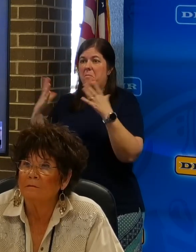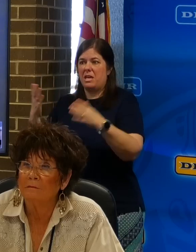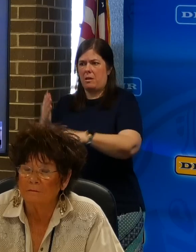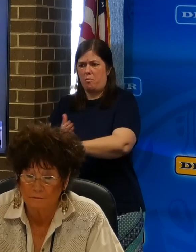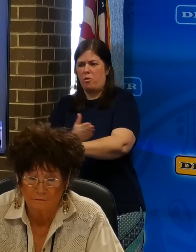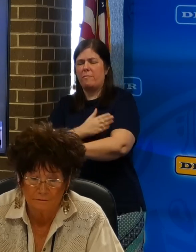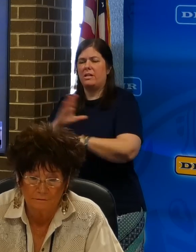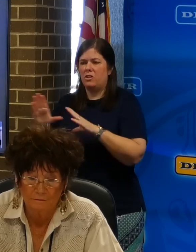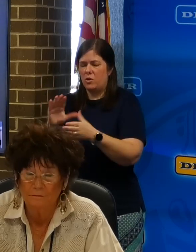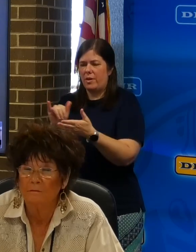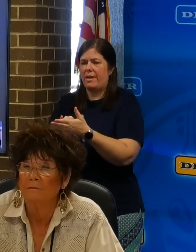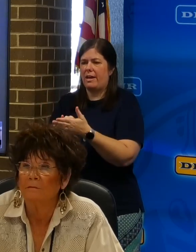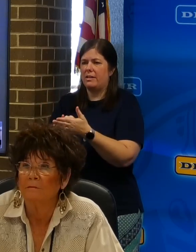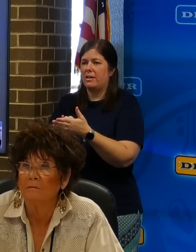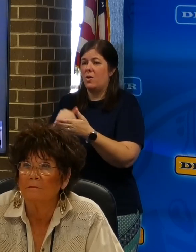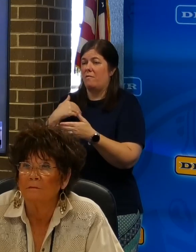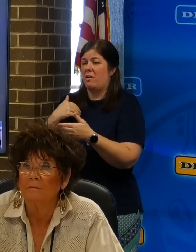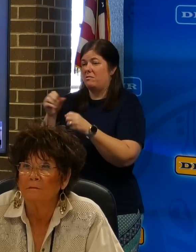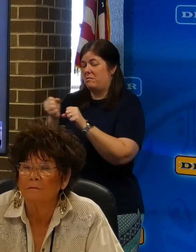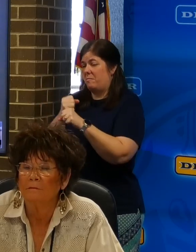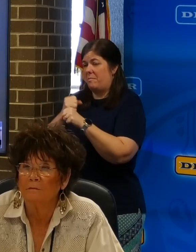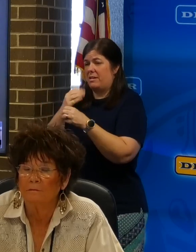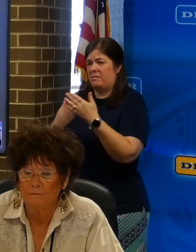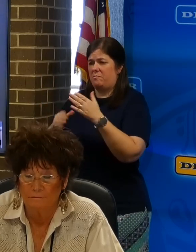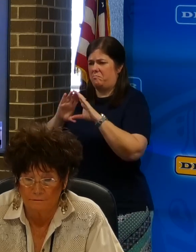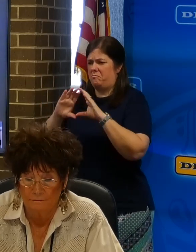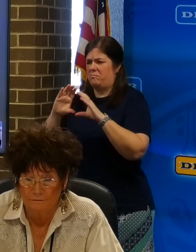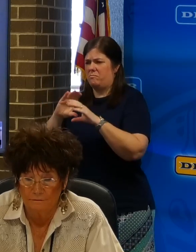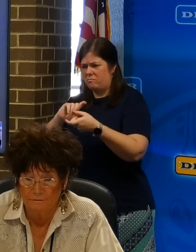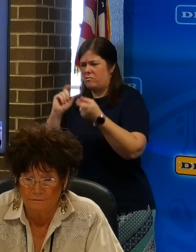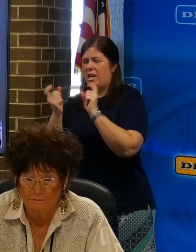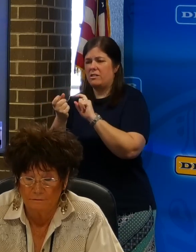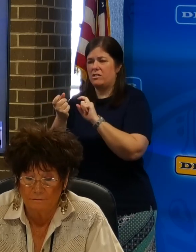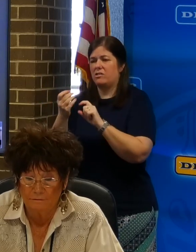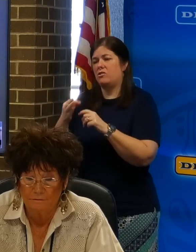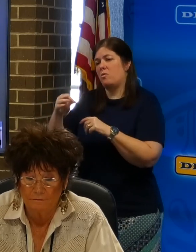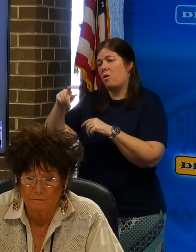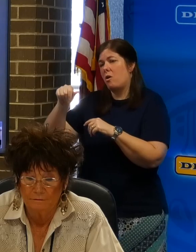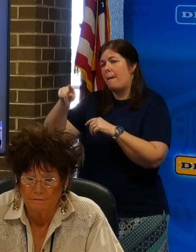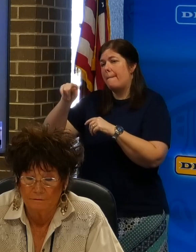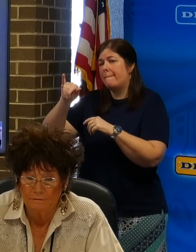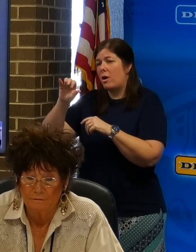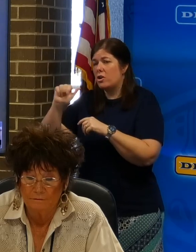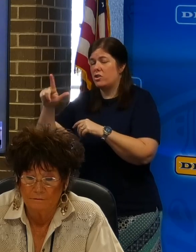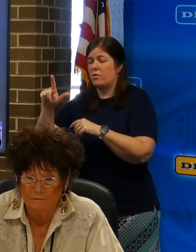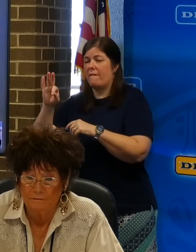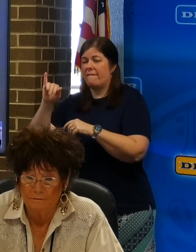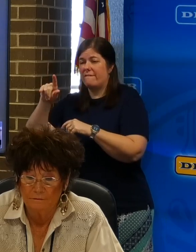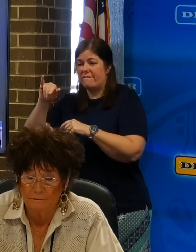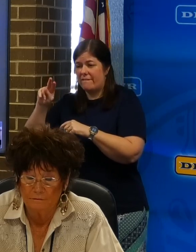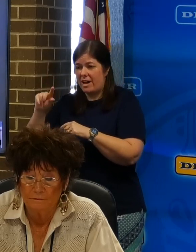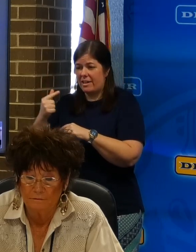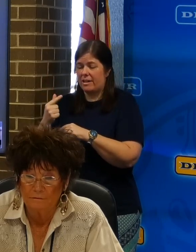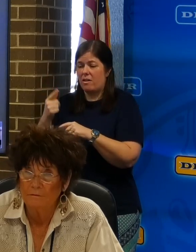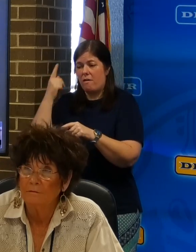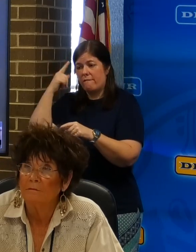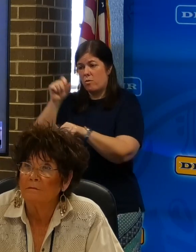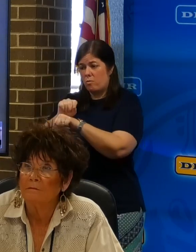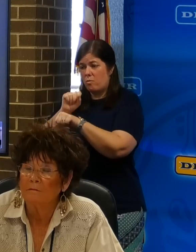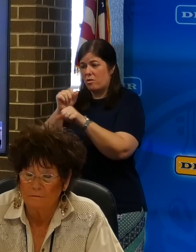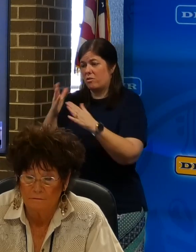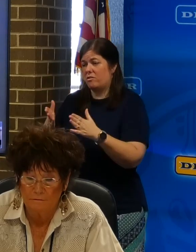so. We've also made some changes to our partial filing or mass filing system. For employers, when